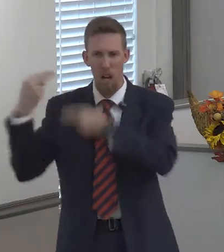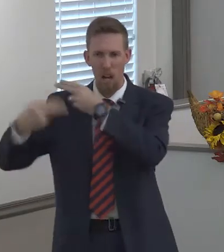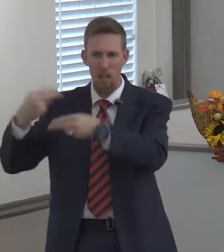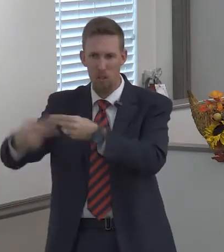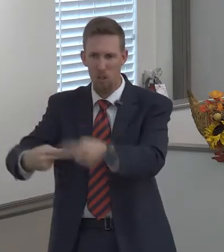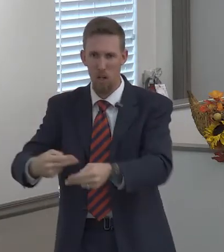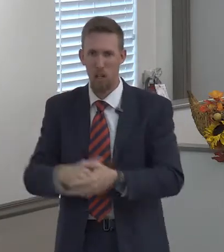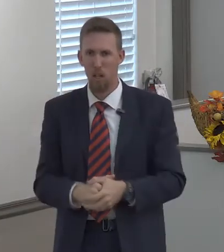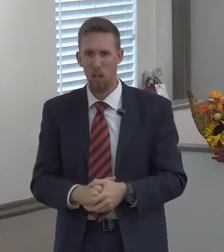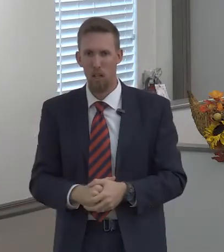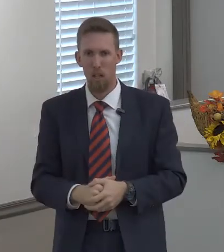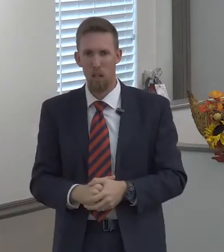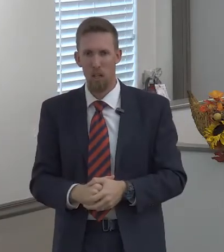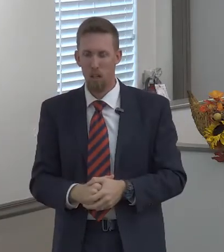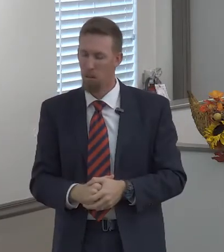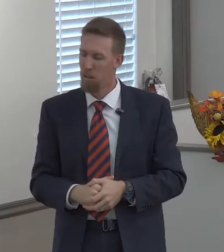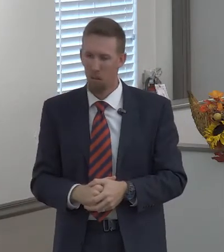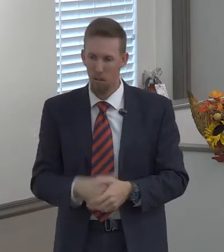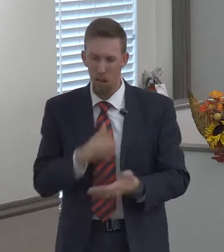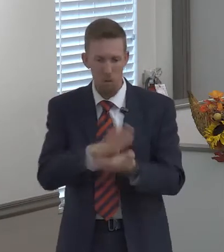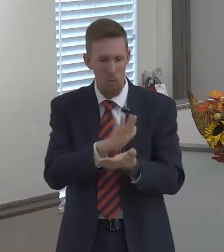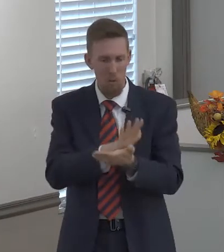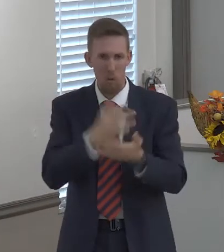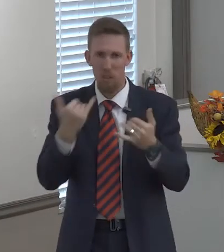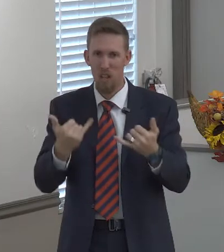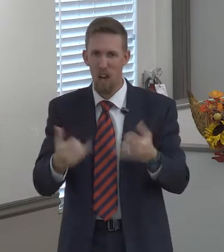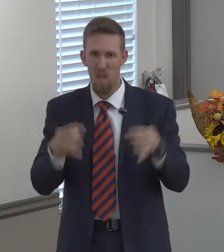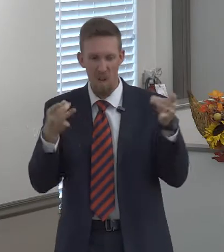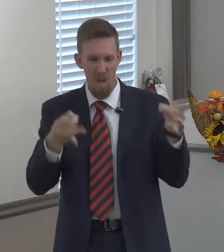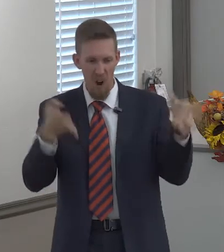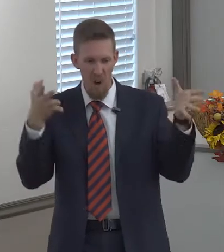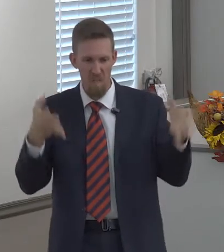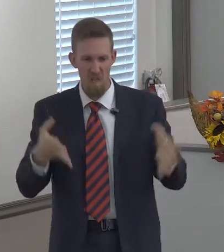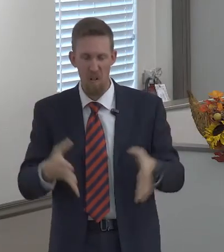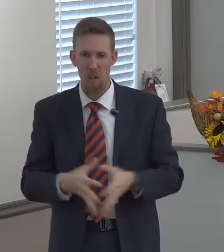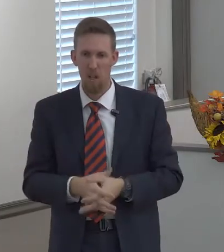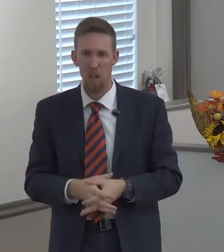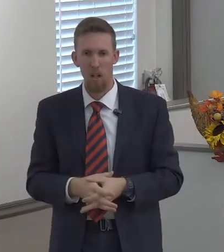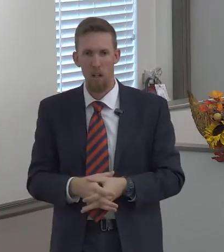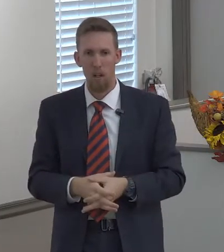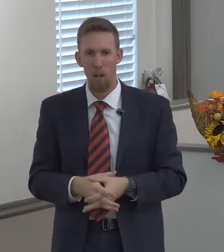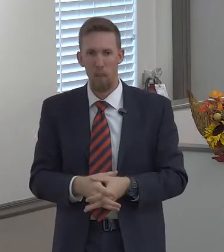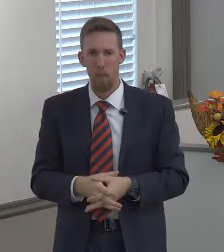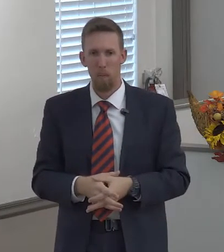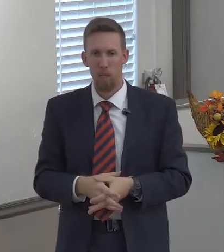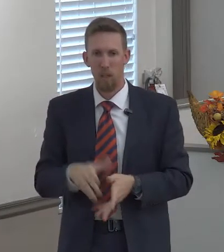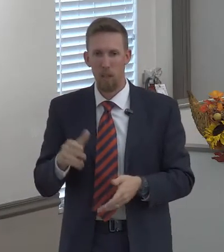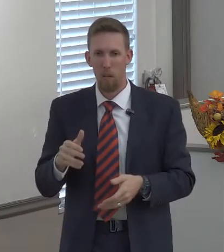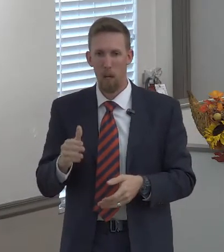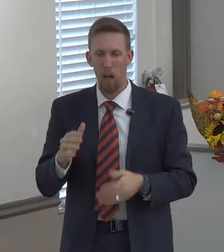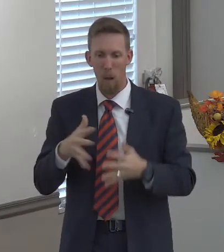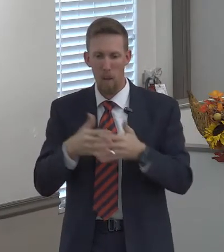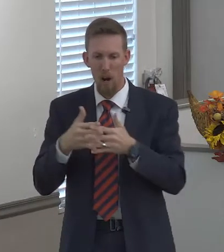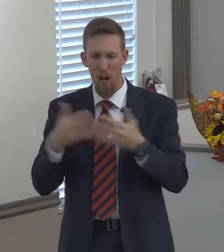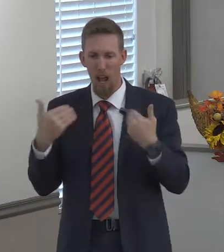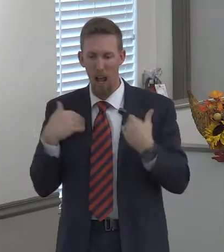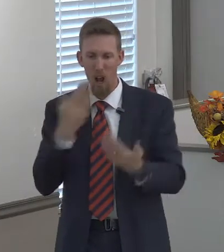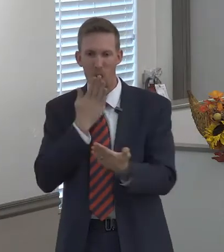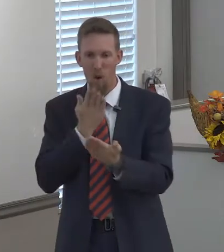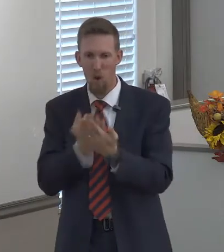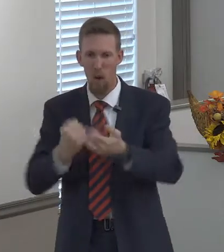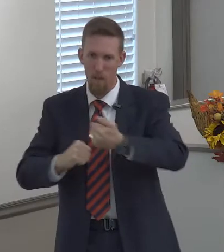know, Thanksgiving originated way back in 1621. There were 3 days of fasting and prayer, followed